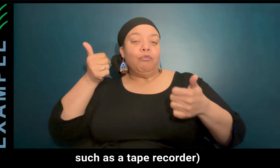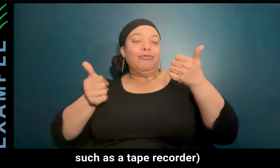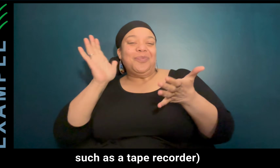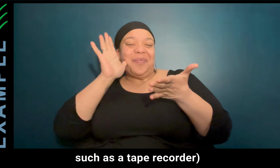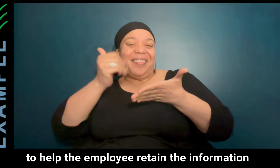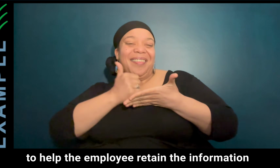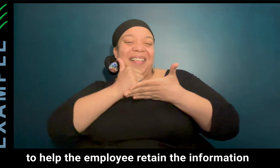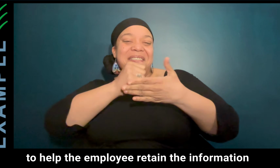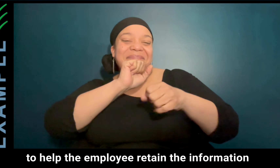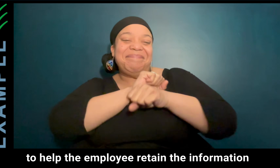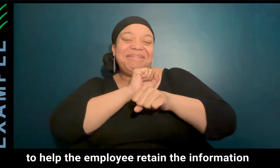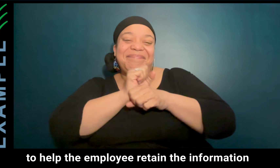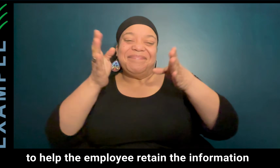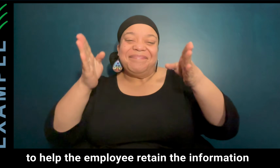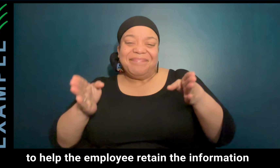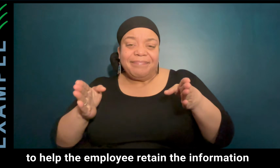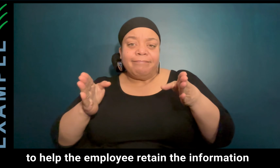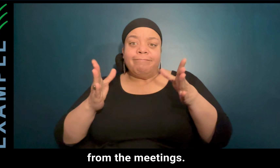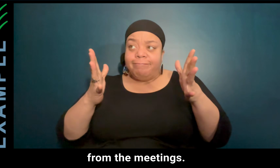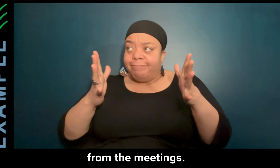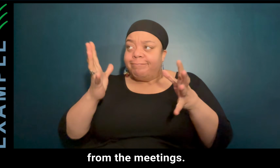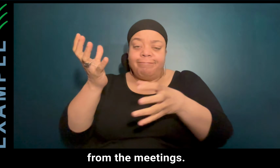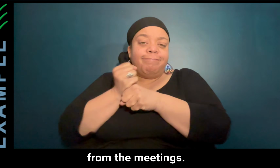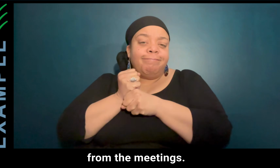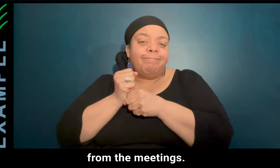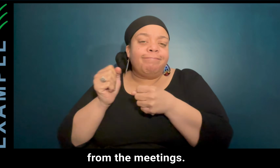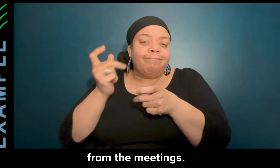to help the employee retain the information from the meetings.